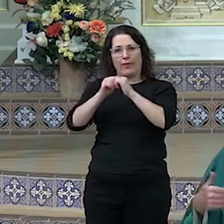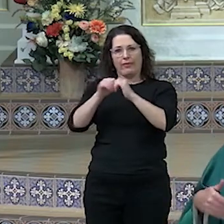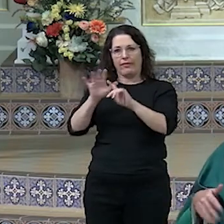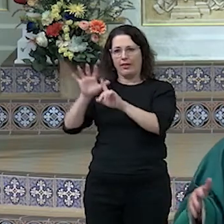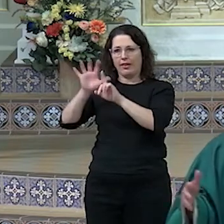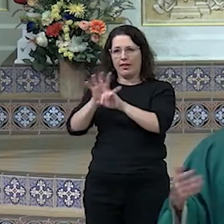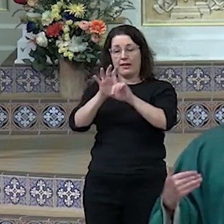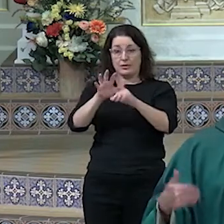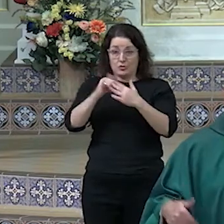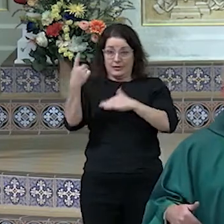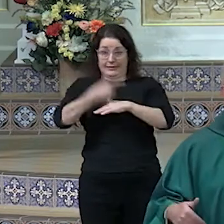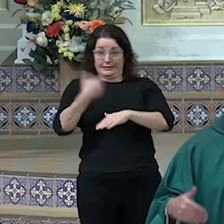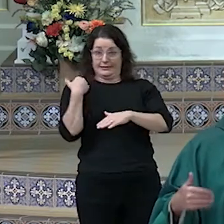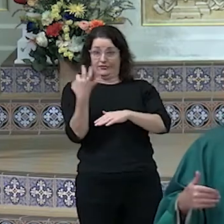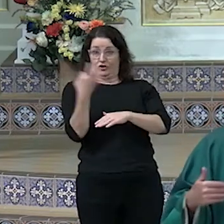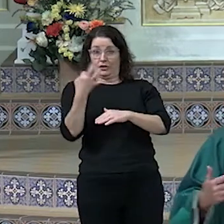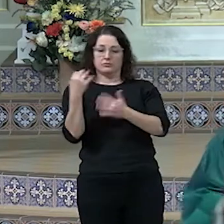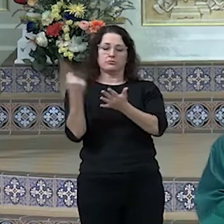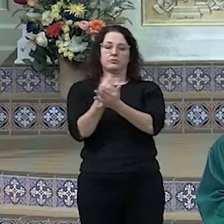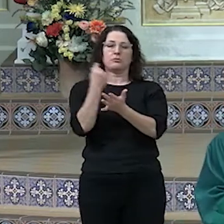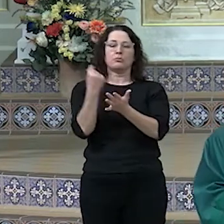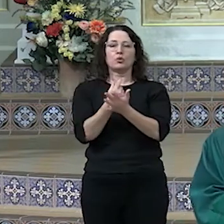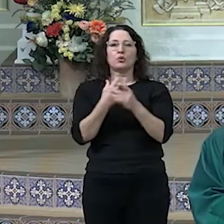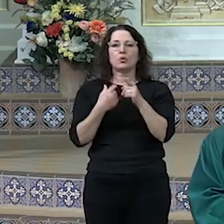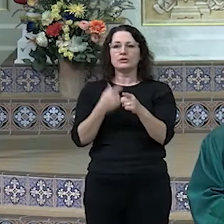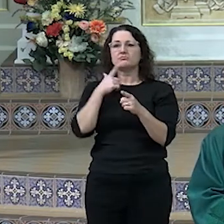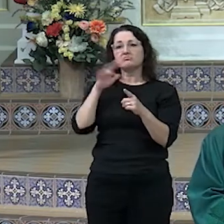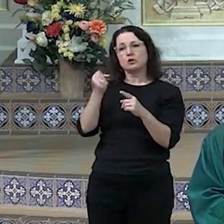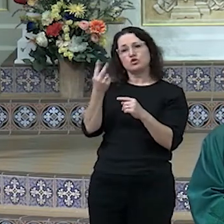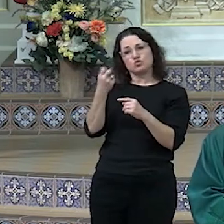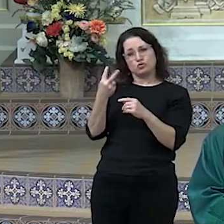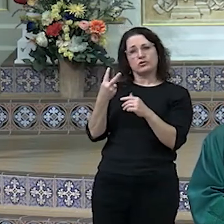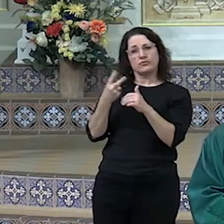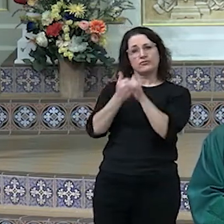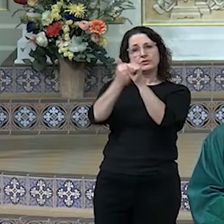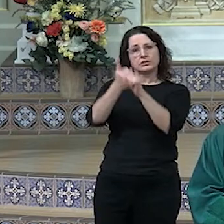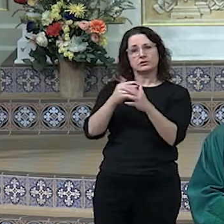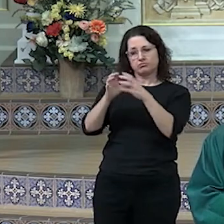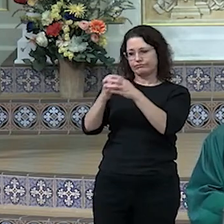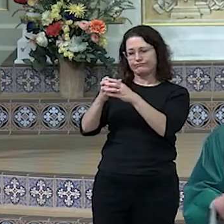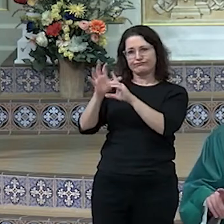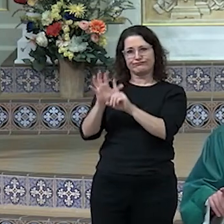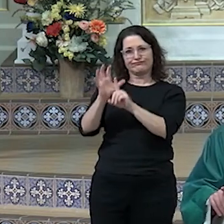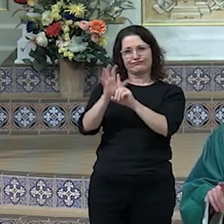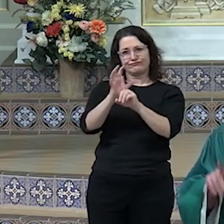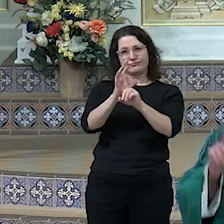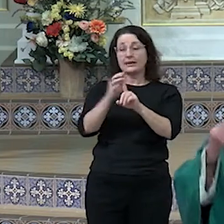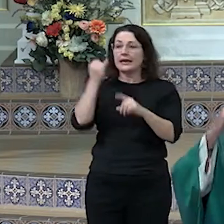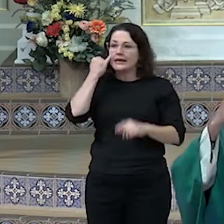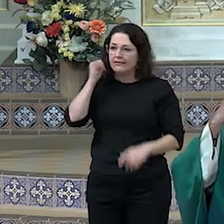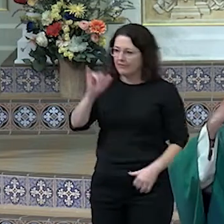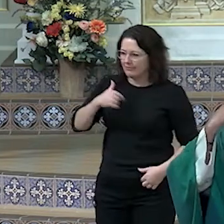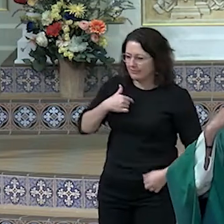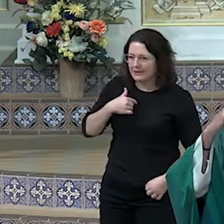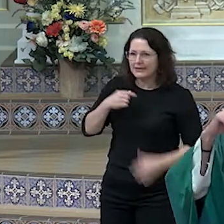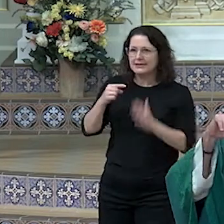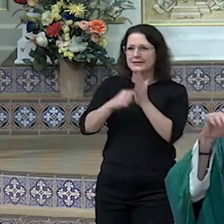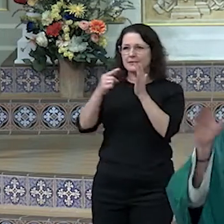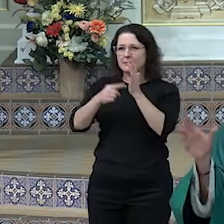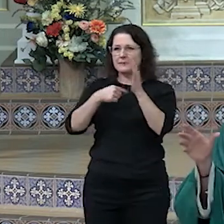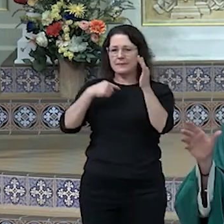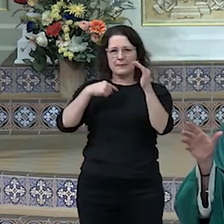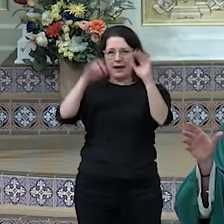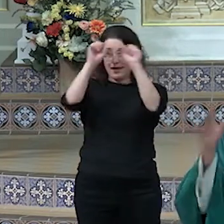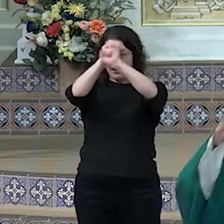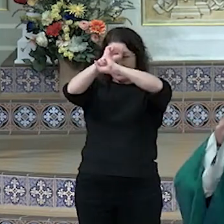that gospel that day, we were reminded that the 12 were with him. And if you're like me, sometimes in my